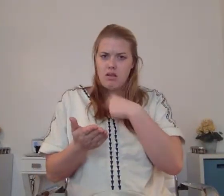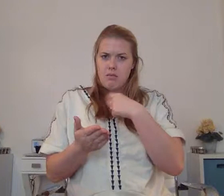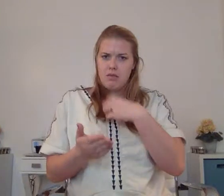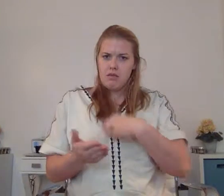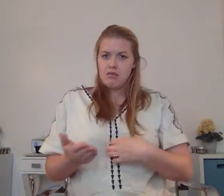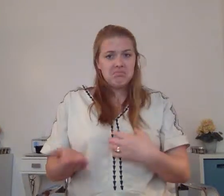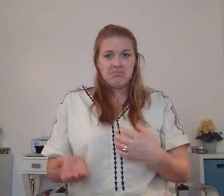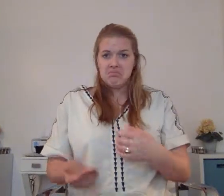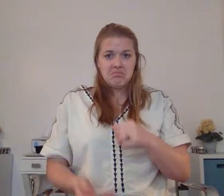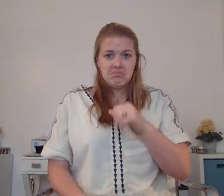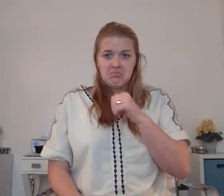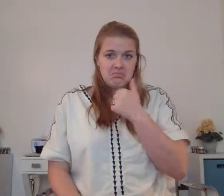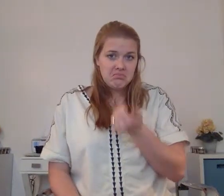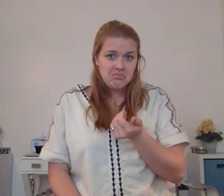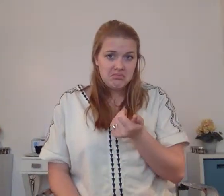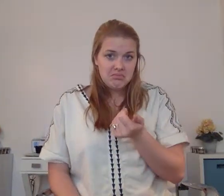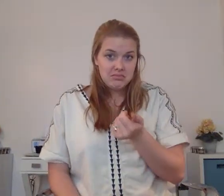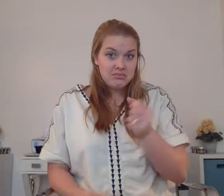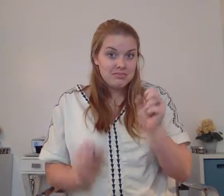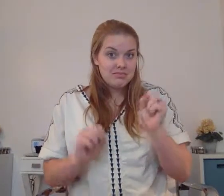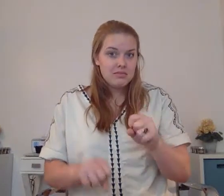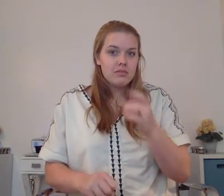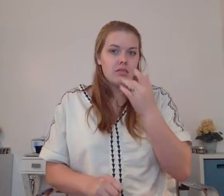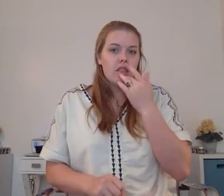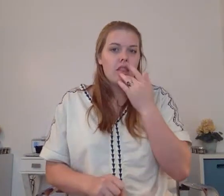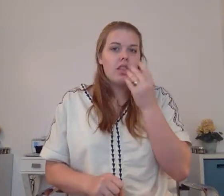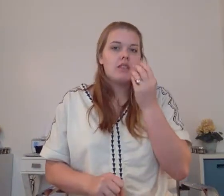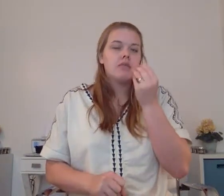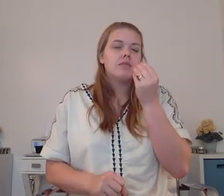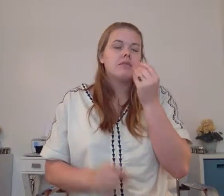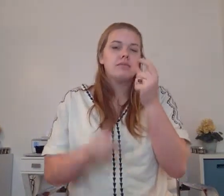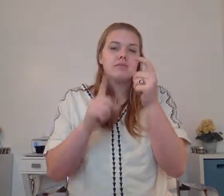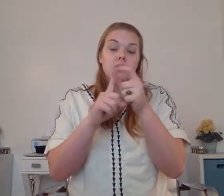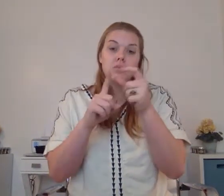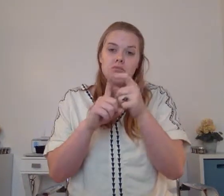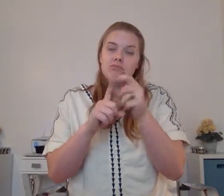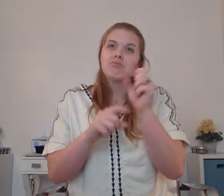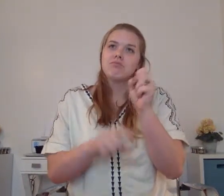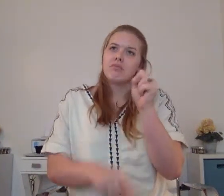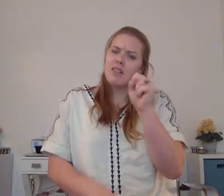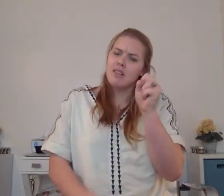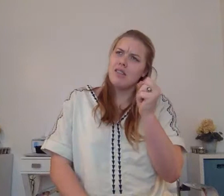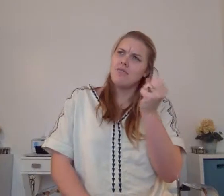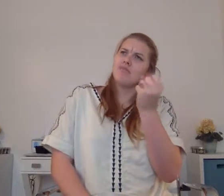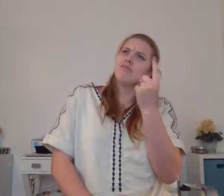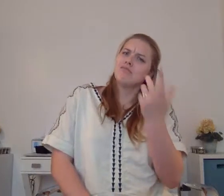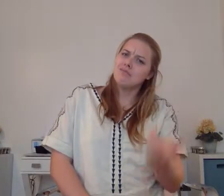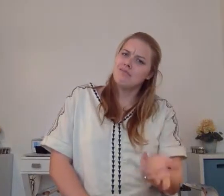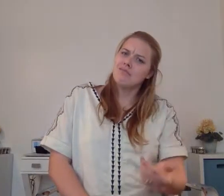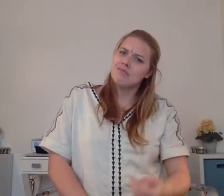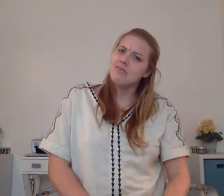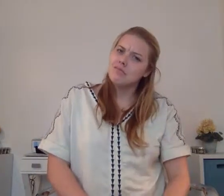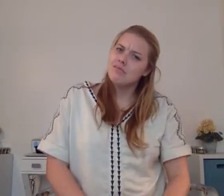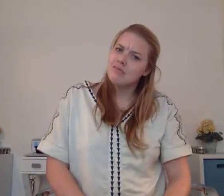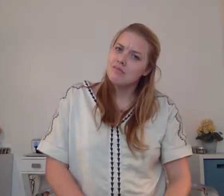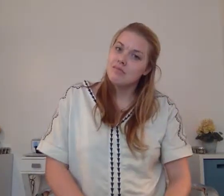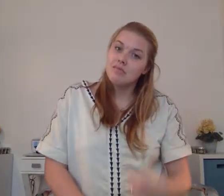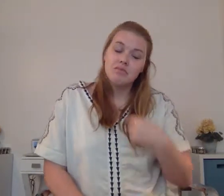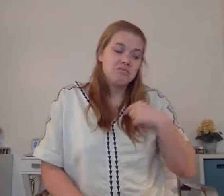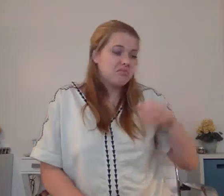taste words. Does it make sense? And actually it did make sense. Because ever since my childhood, each